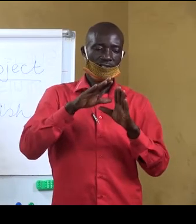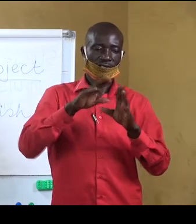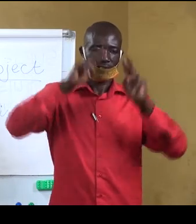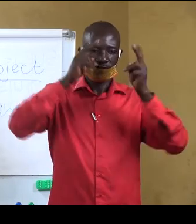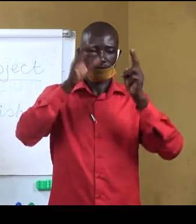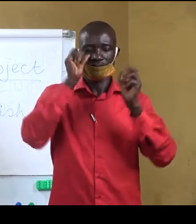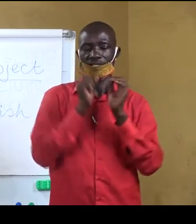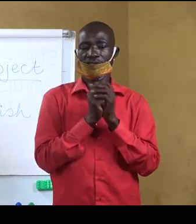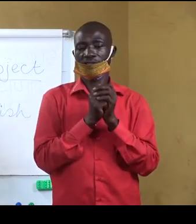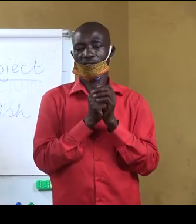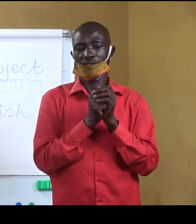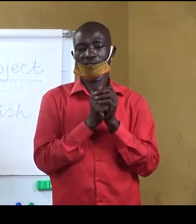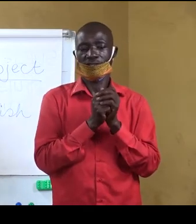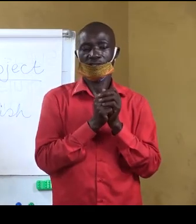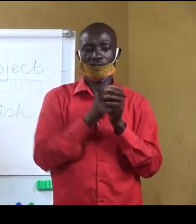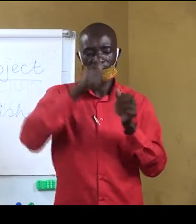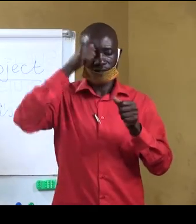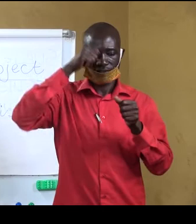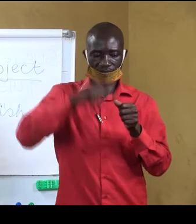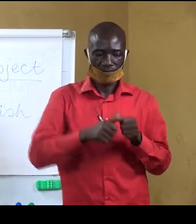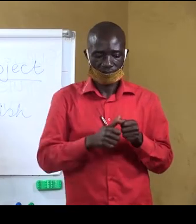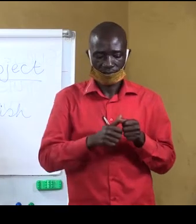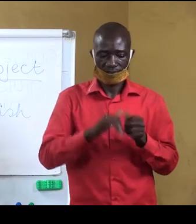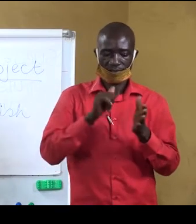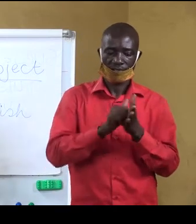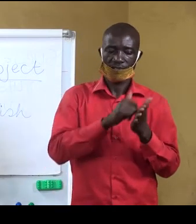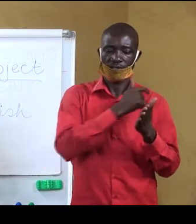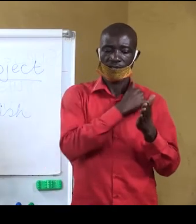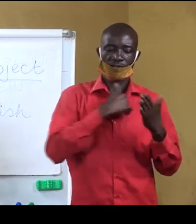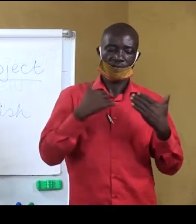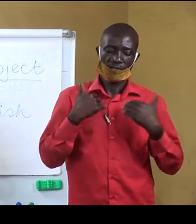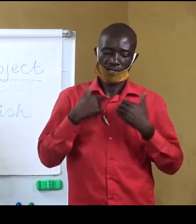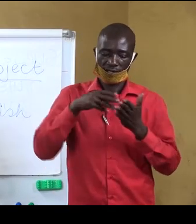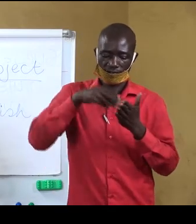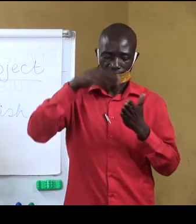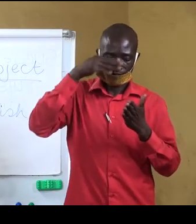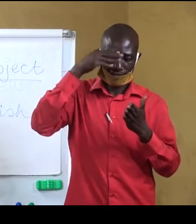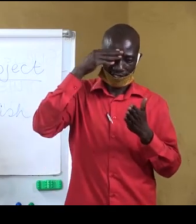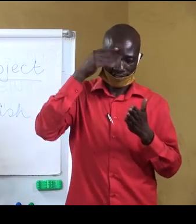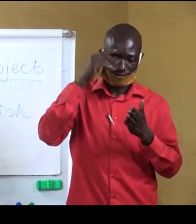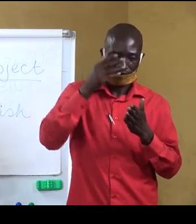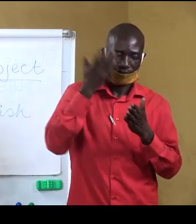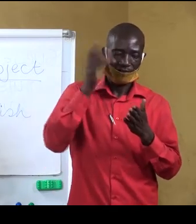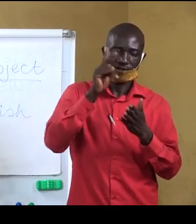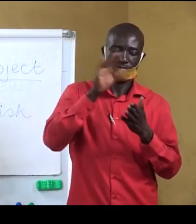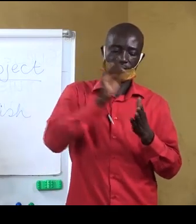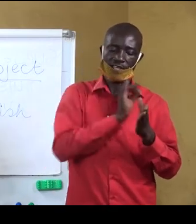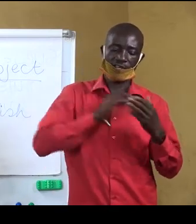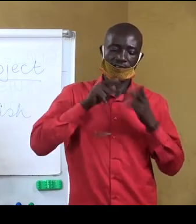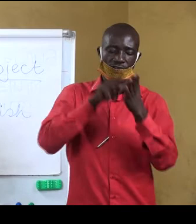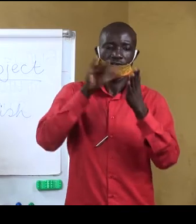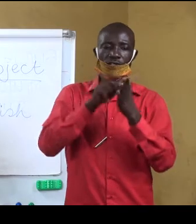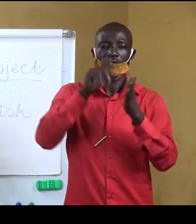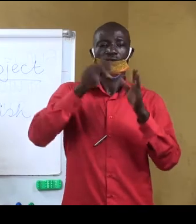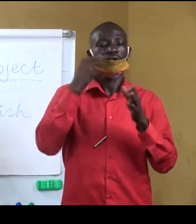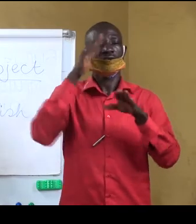weeks. Remember that within the previous 2 weeks, I have shown you that you can